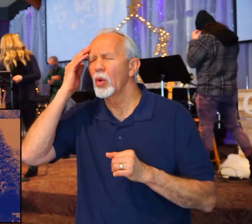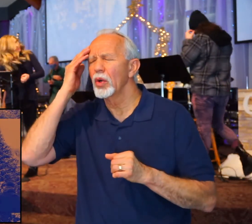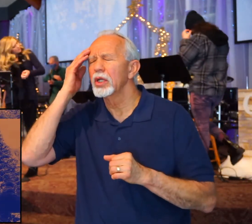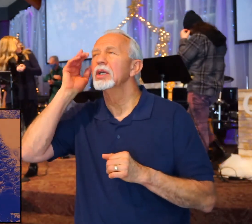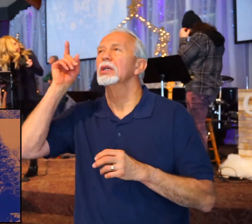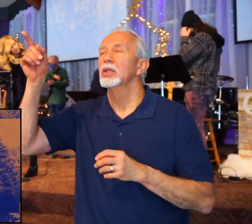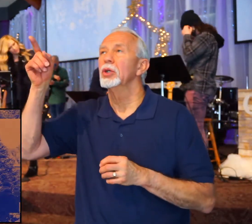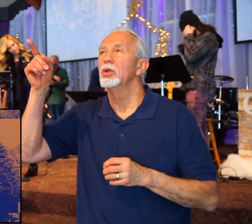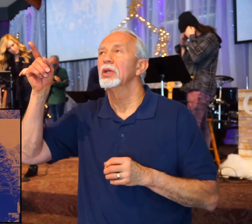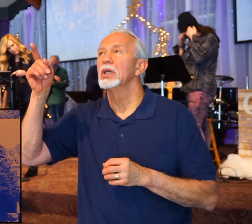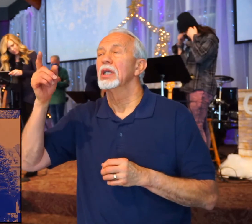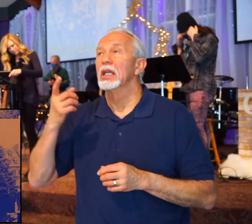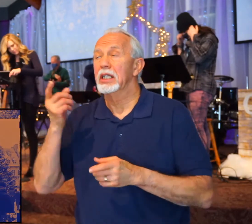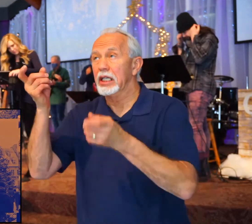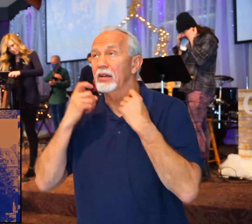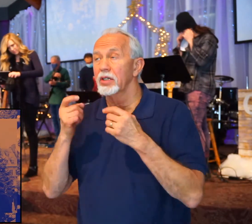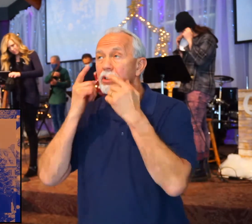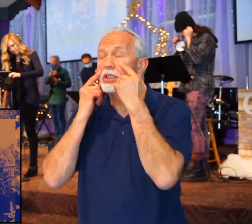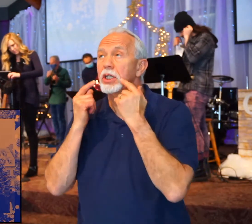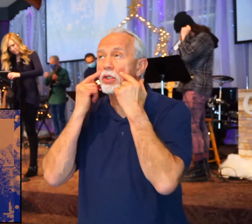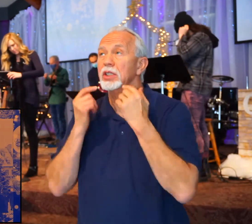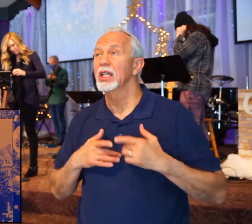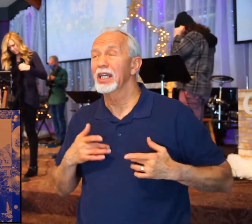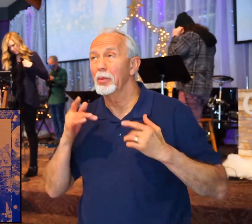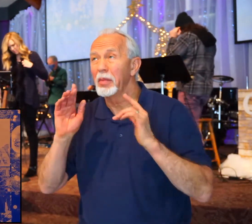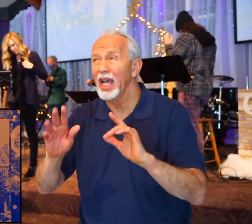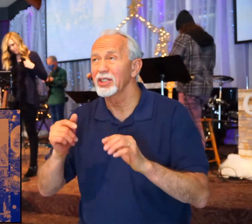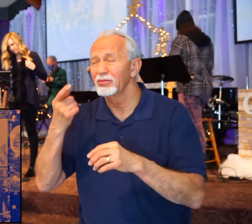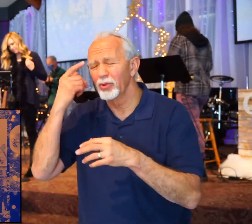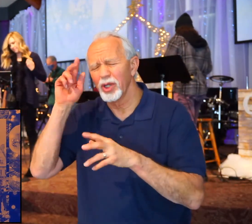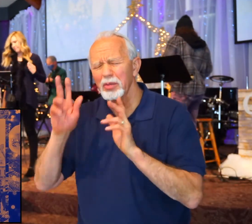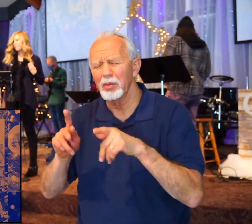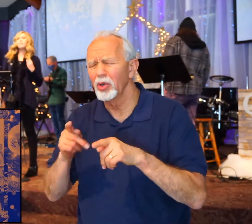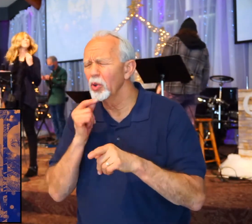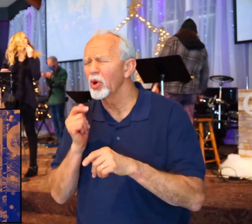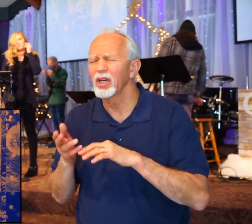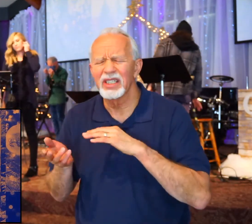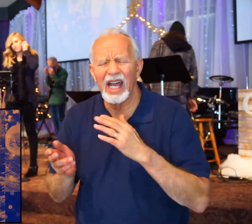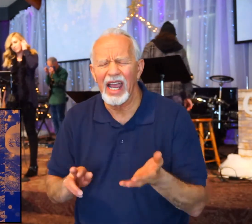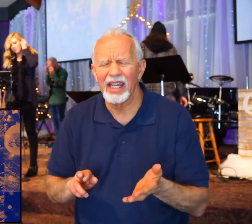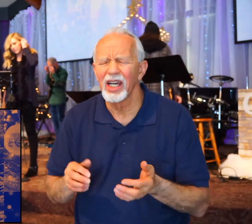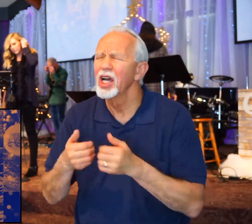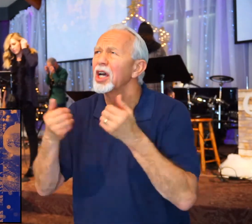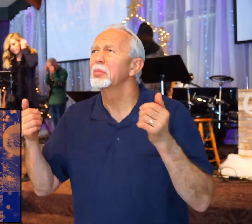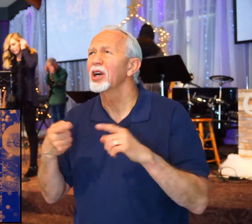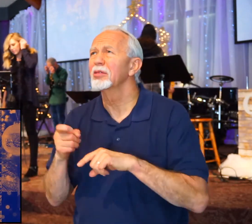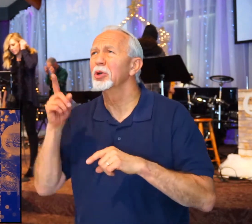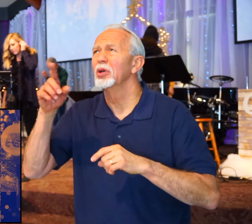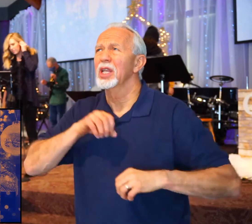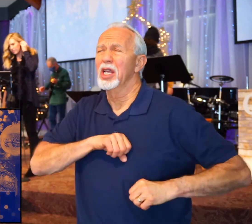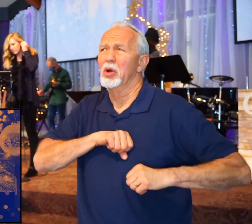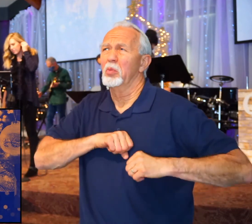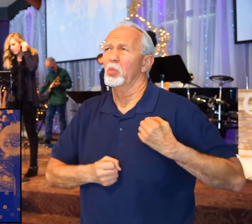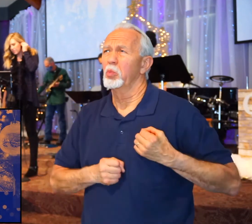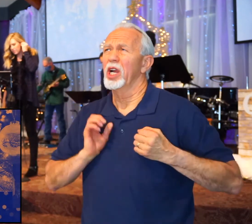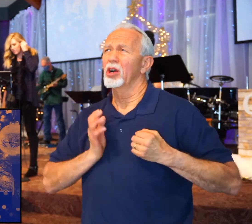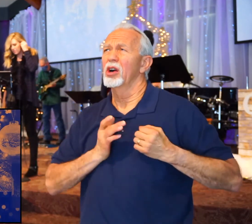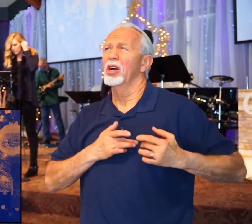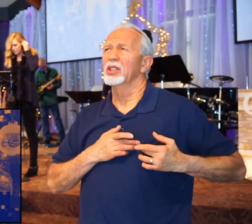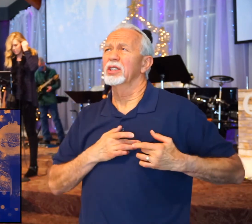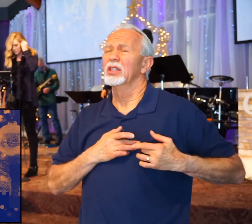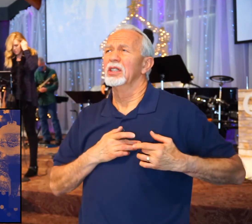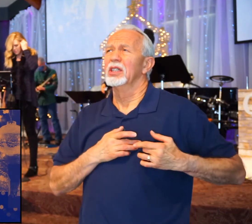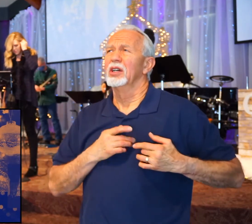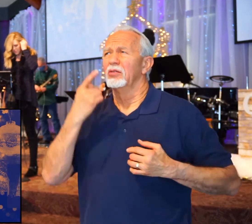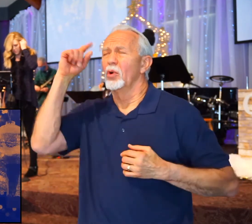lost, compassion for those who are dying apart from you. Break our hearts, Lord, for the lost. And Lord,